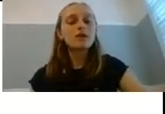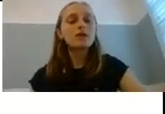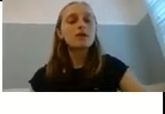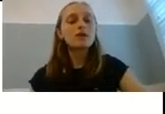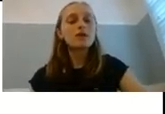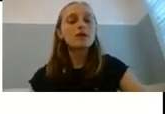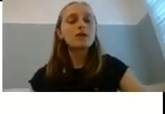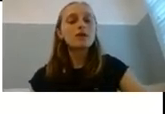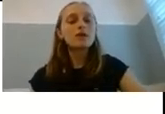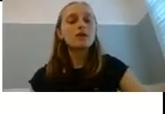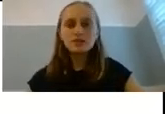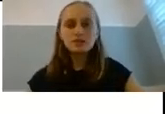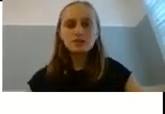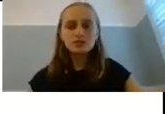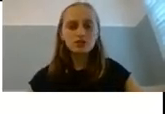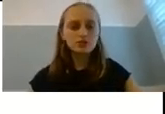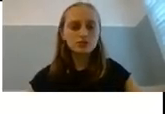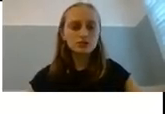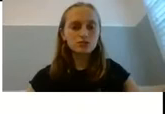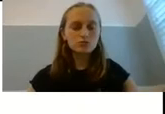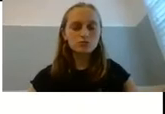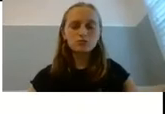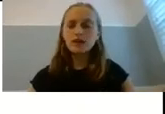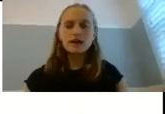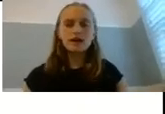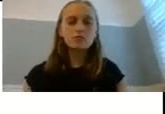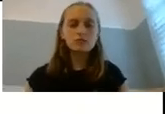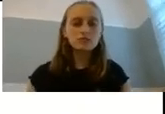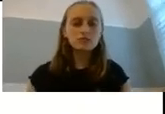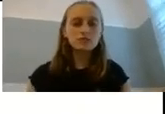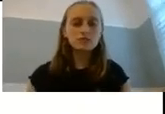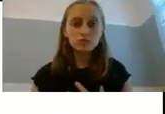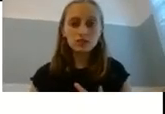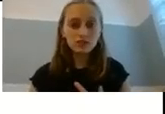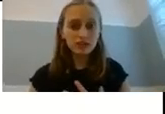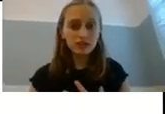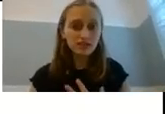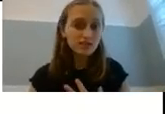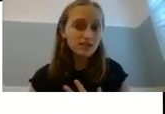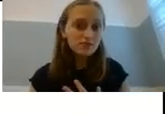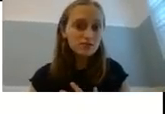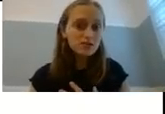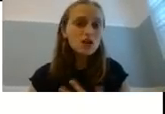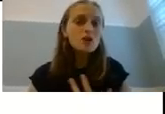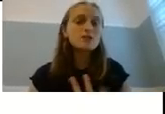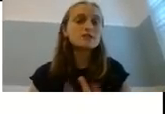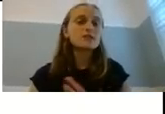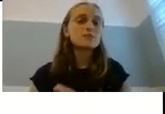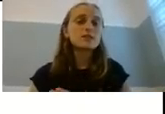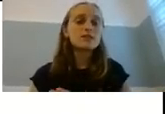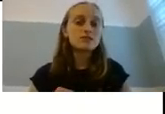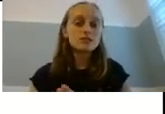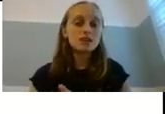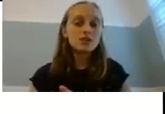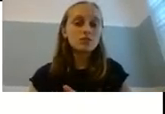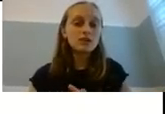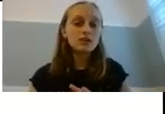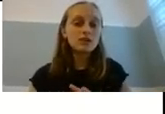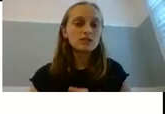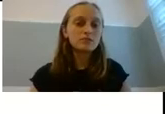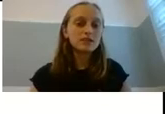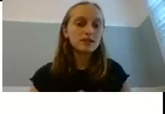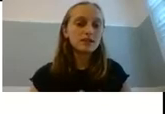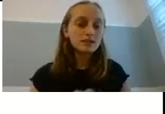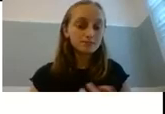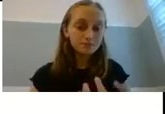came up um in our research and also just that was something that affected both the hearing and the deaf world was in 2013 when